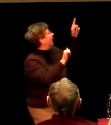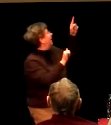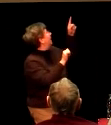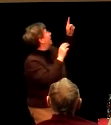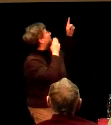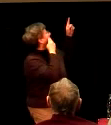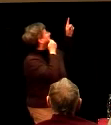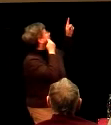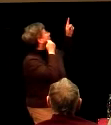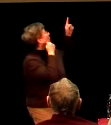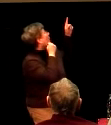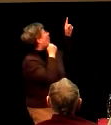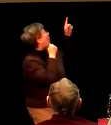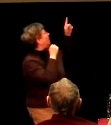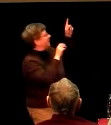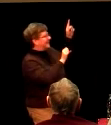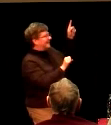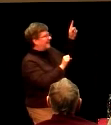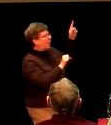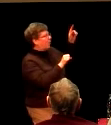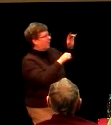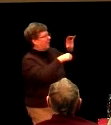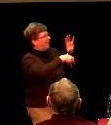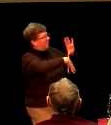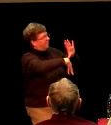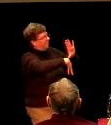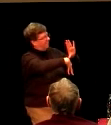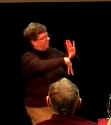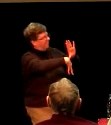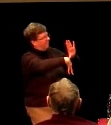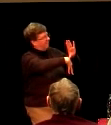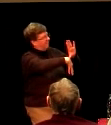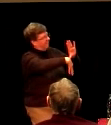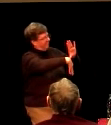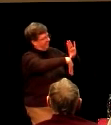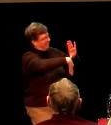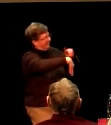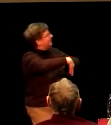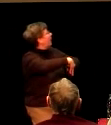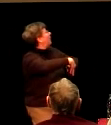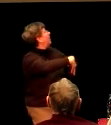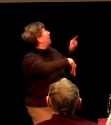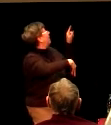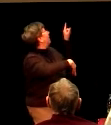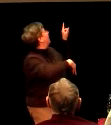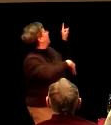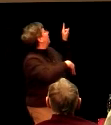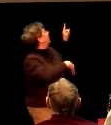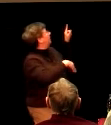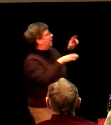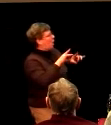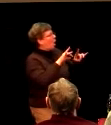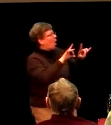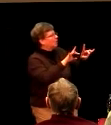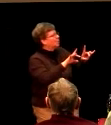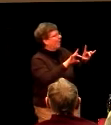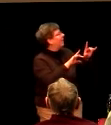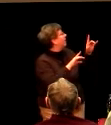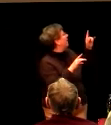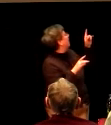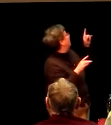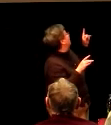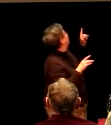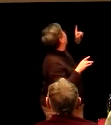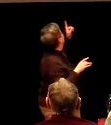and Mexico, and this is a little bit of South America. And this is just the northeast quadrant of Australia. It's kind